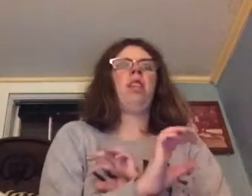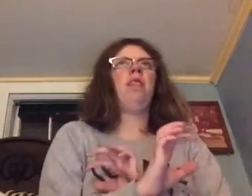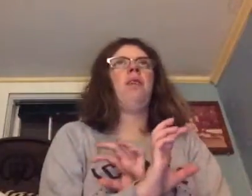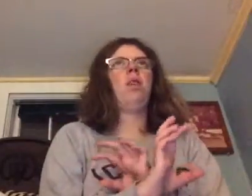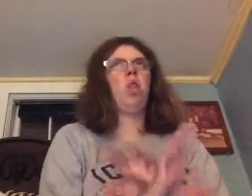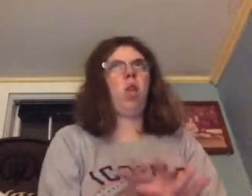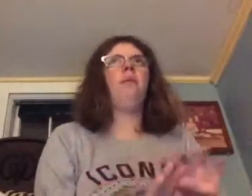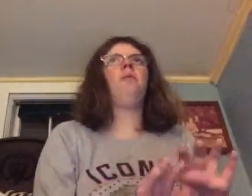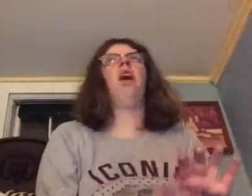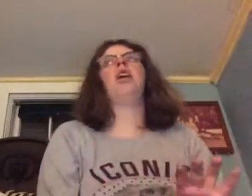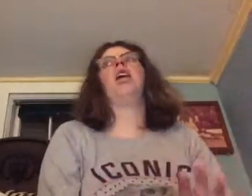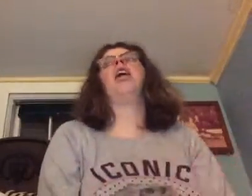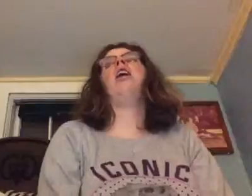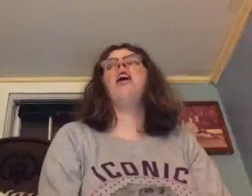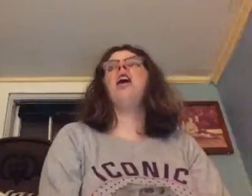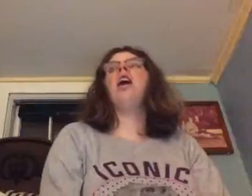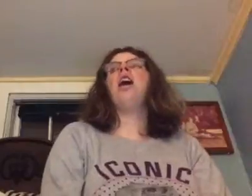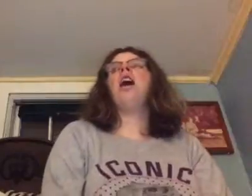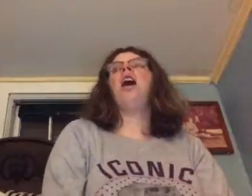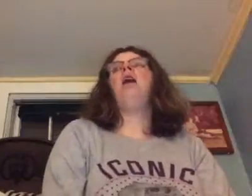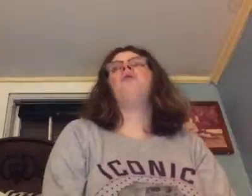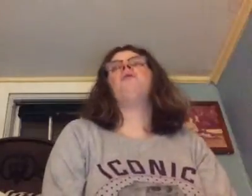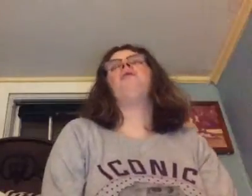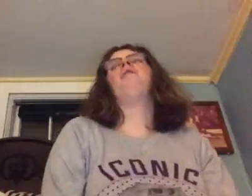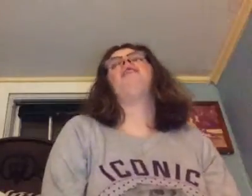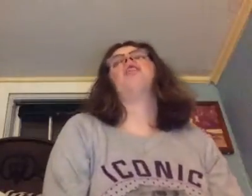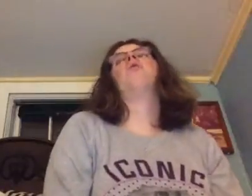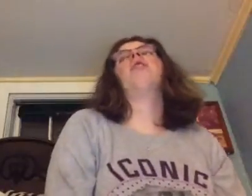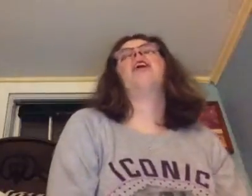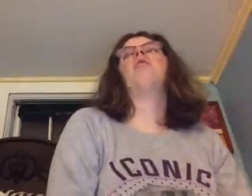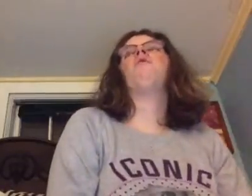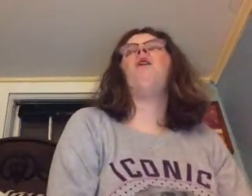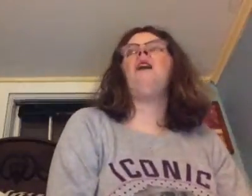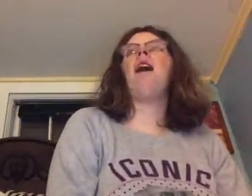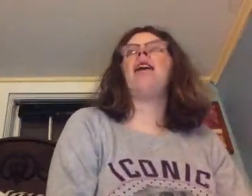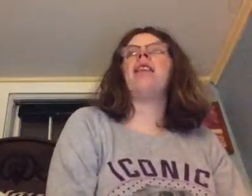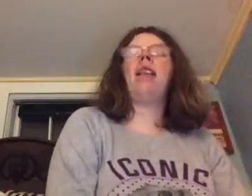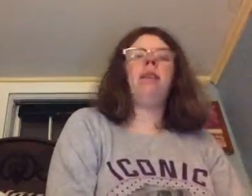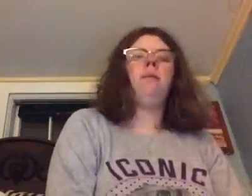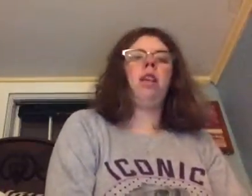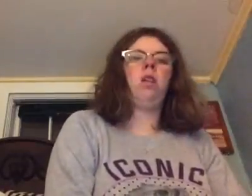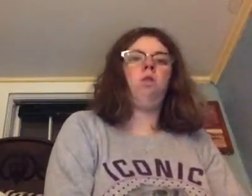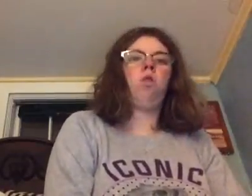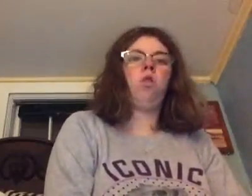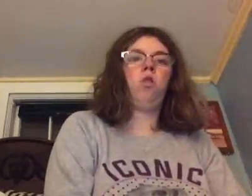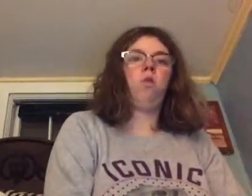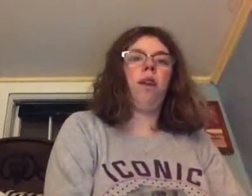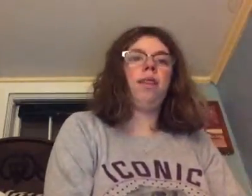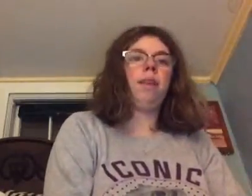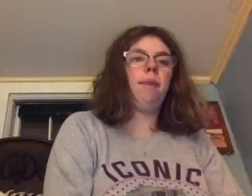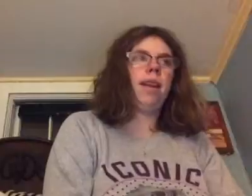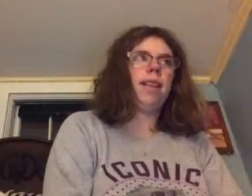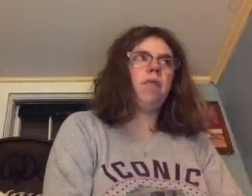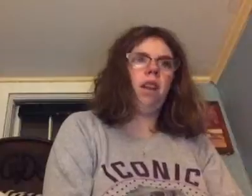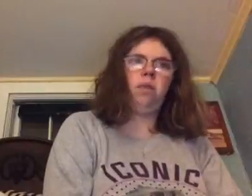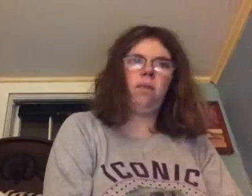just eventually stopped talking. Some of our fights went as far as I didn't want to go to somebody's graduation